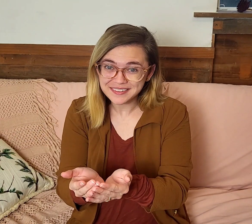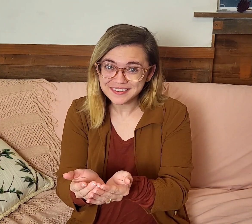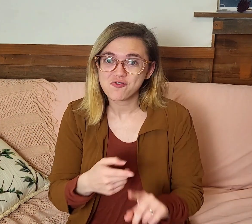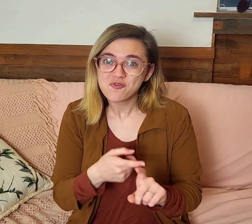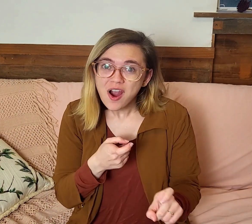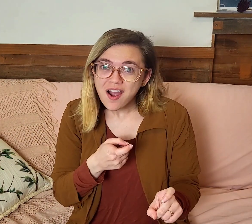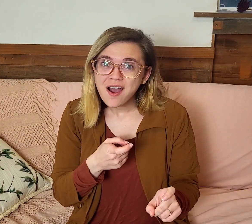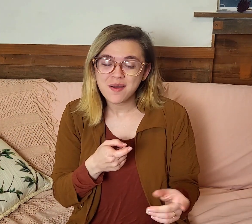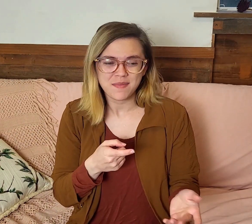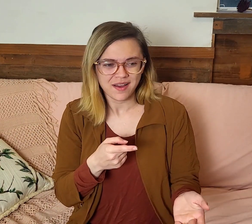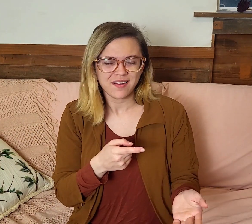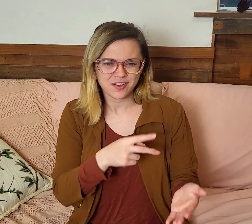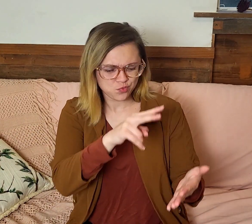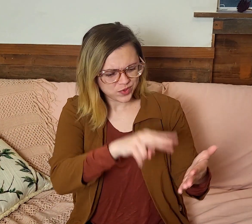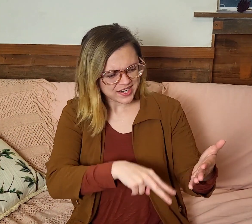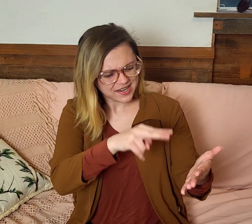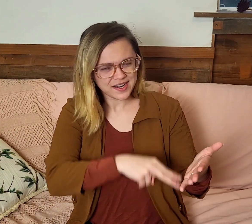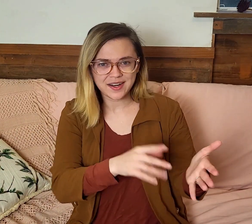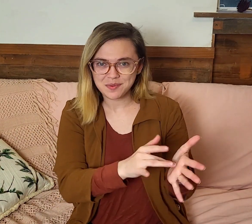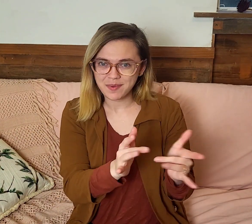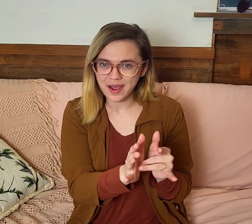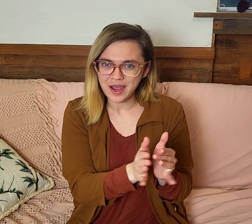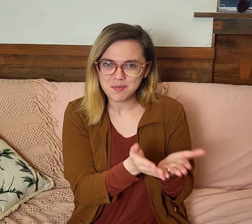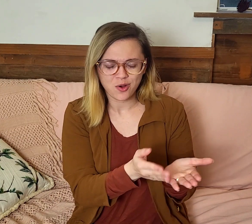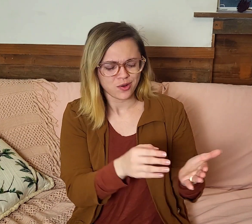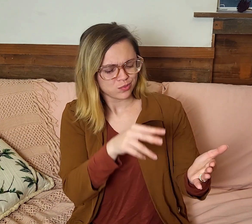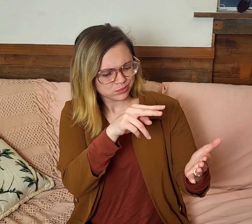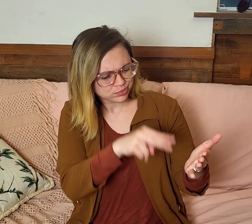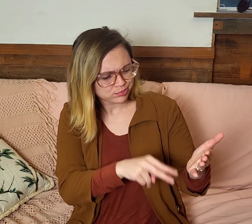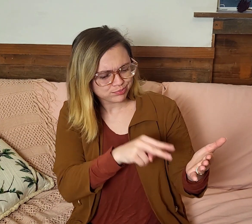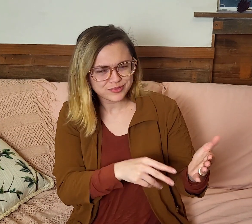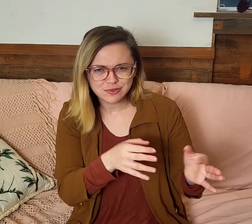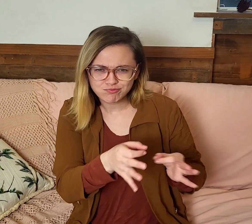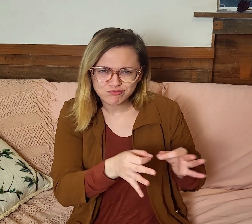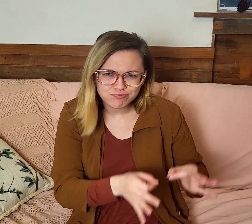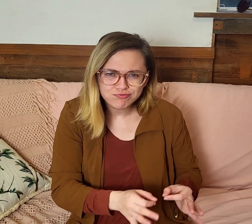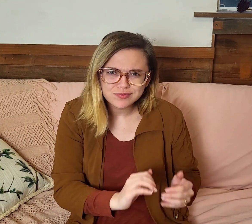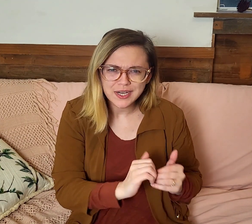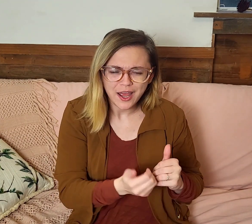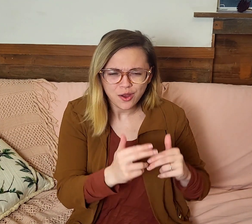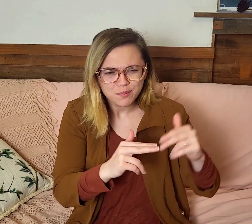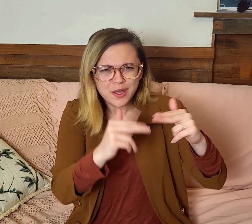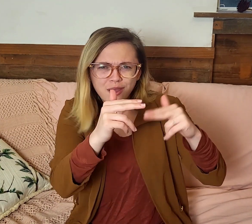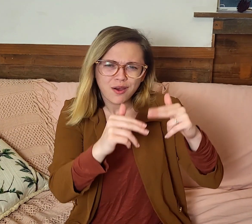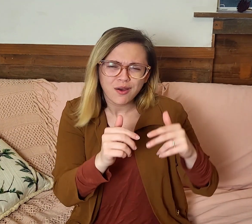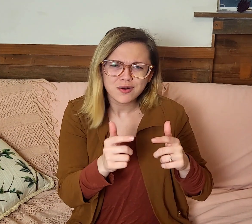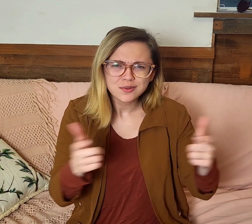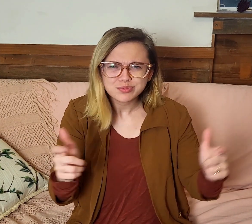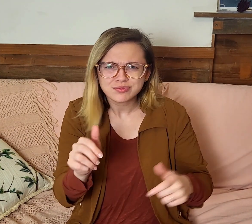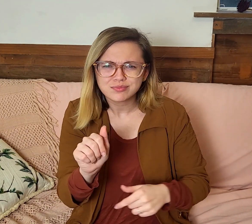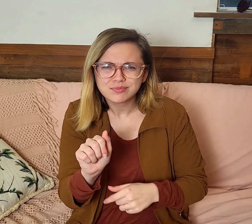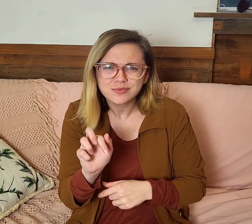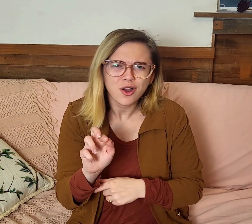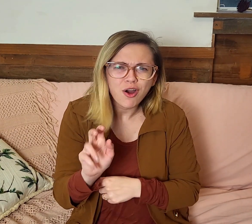Bible. So what they did is they read through the different scriptures that described how to build the